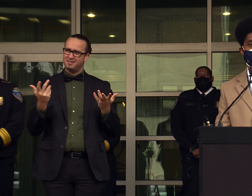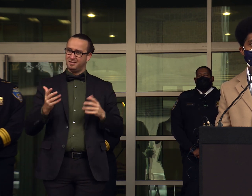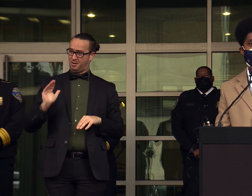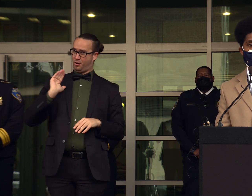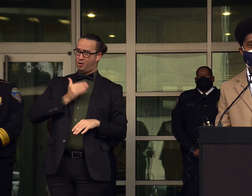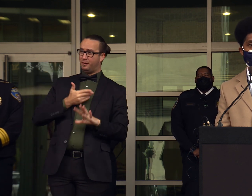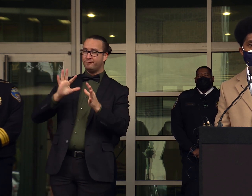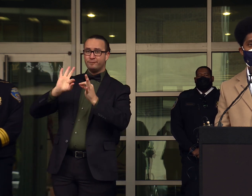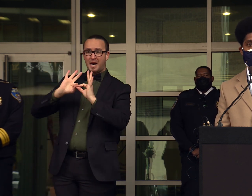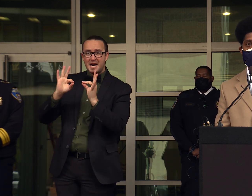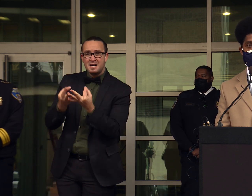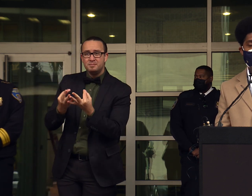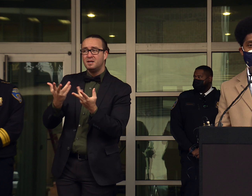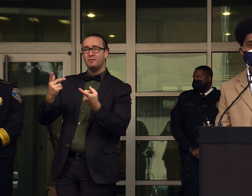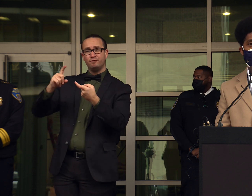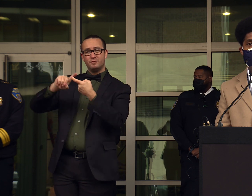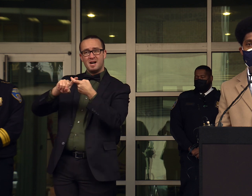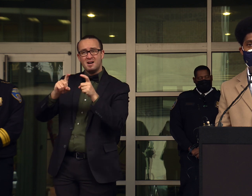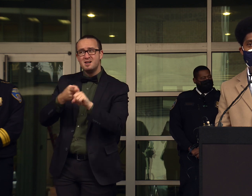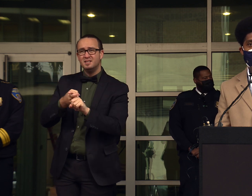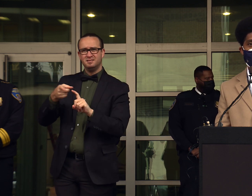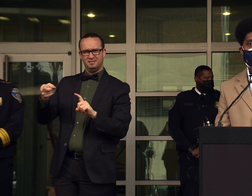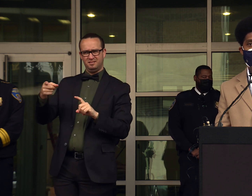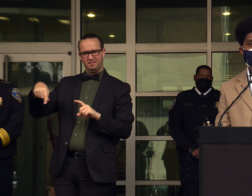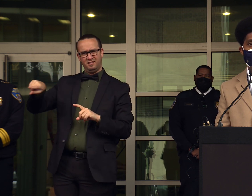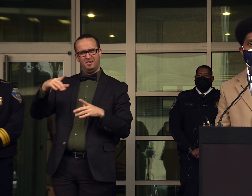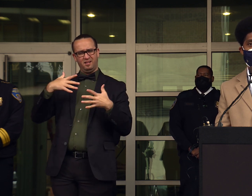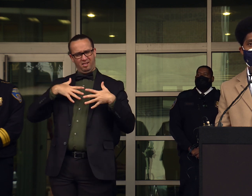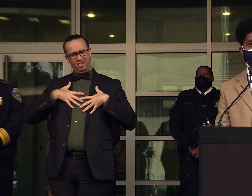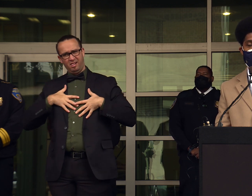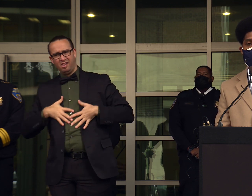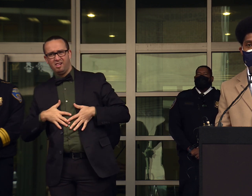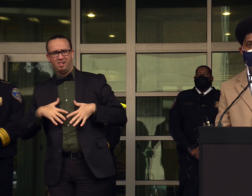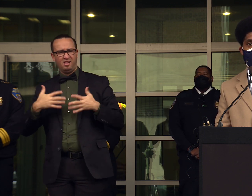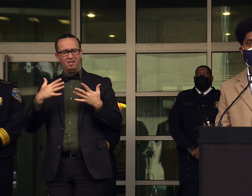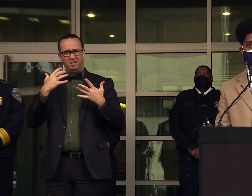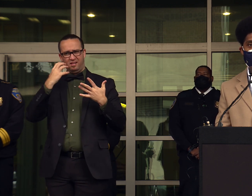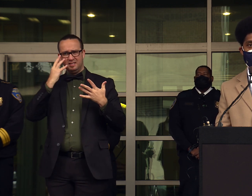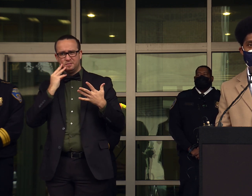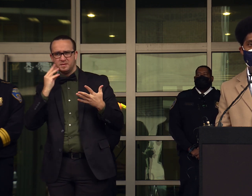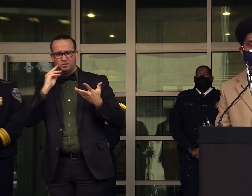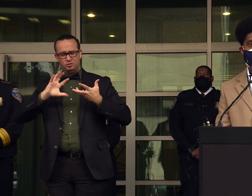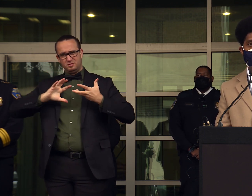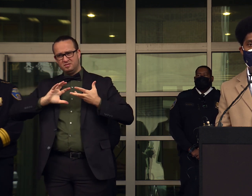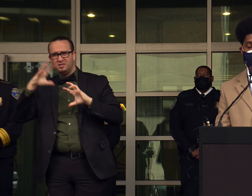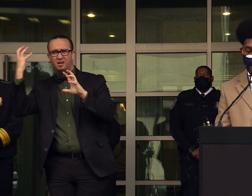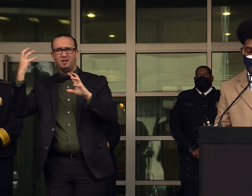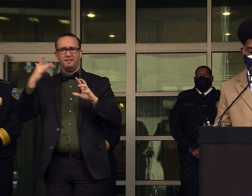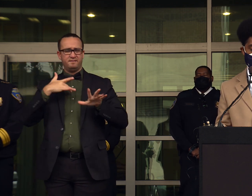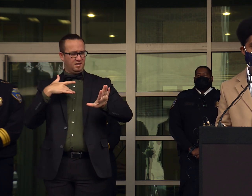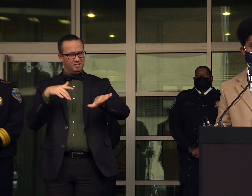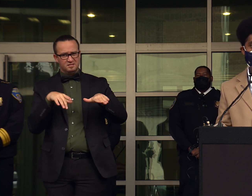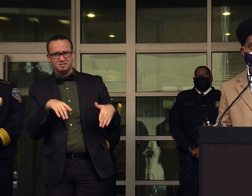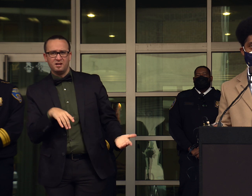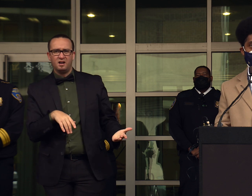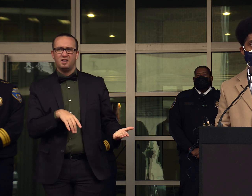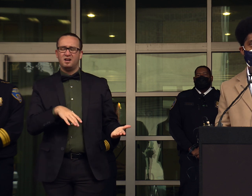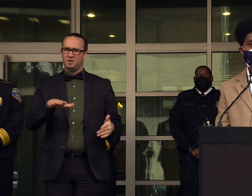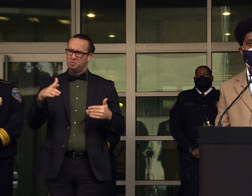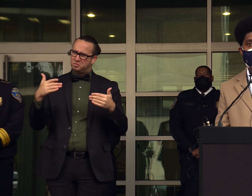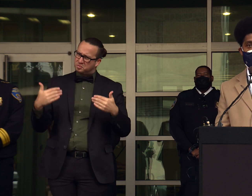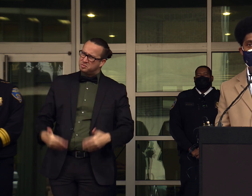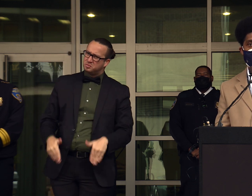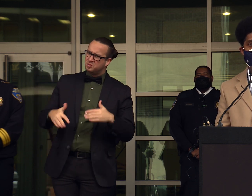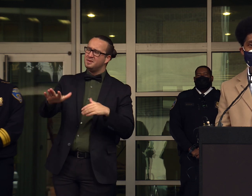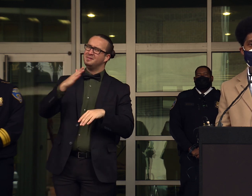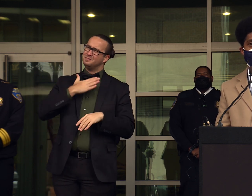to just be forgotten. So again, if you know of these folks that we're looking for, please, please, please let us know. And Mr. Commissioner, I'm glad that